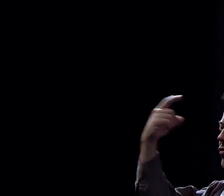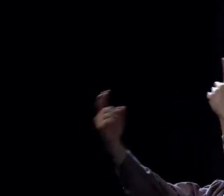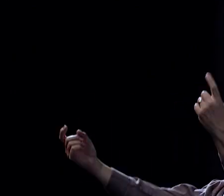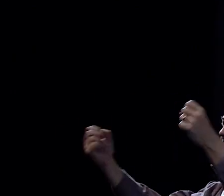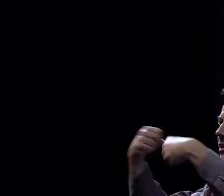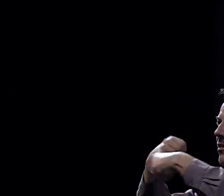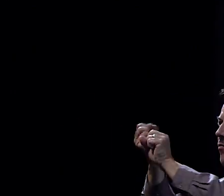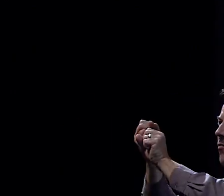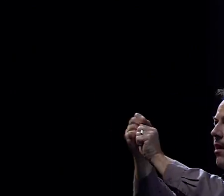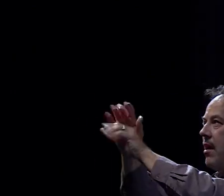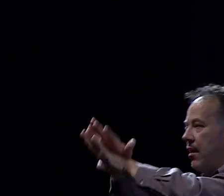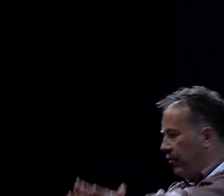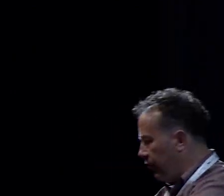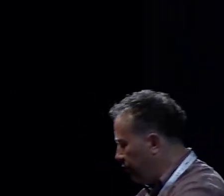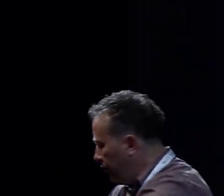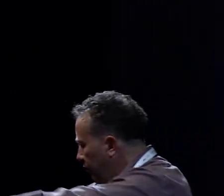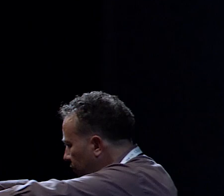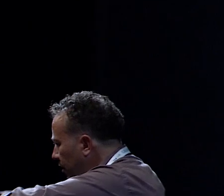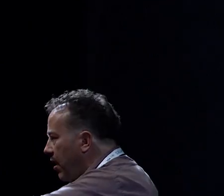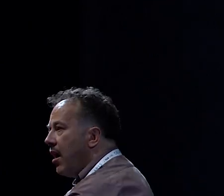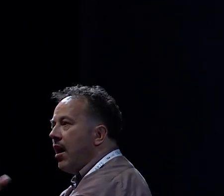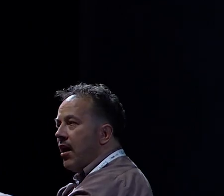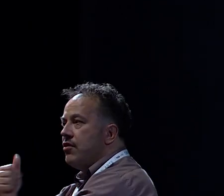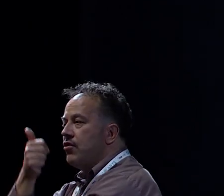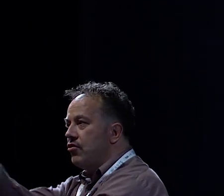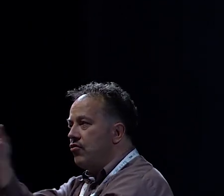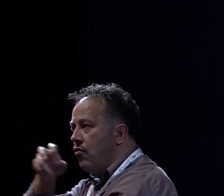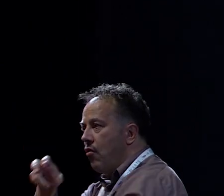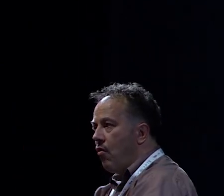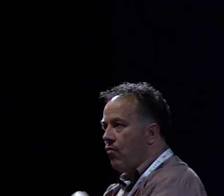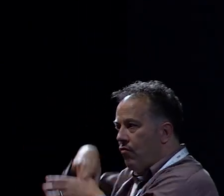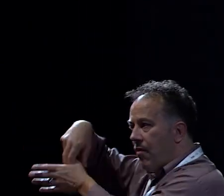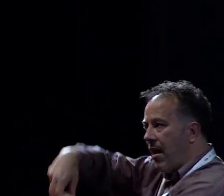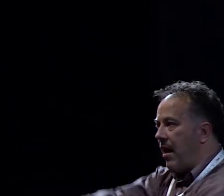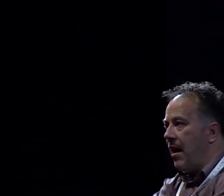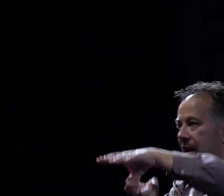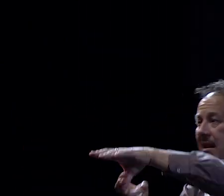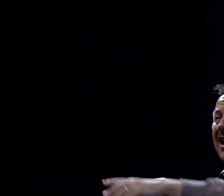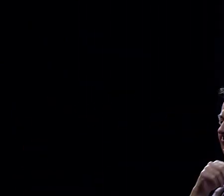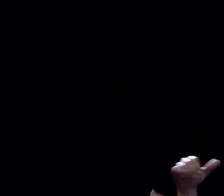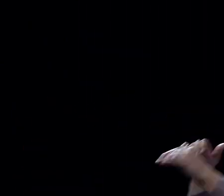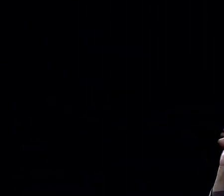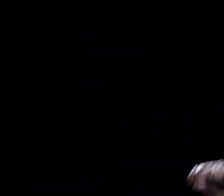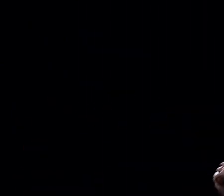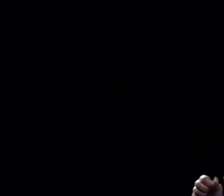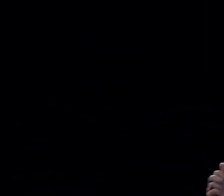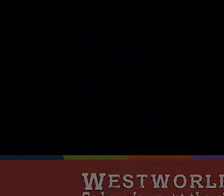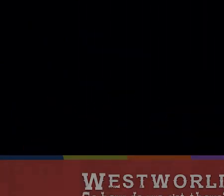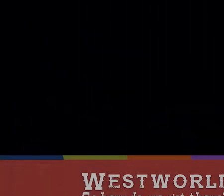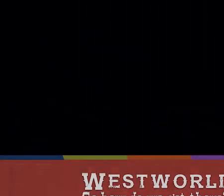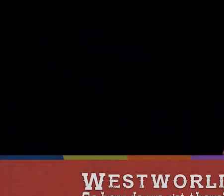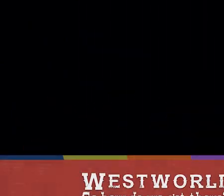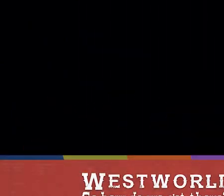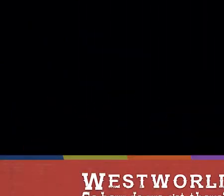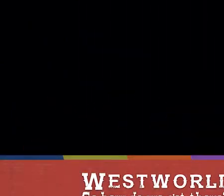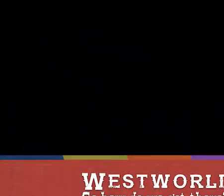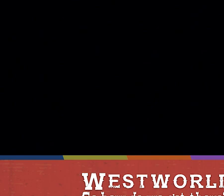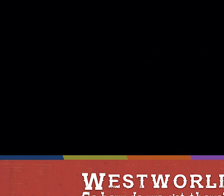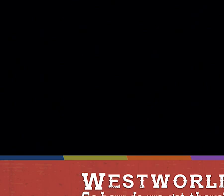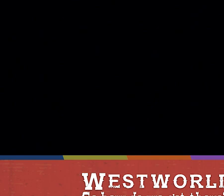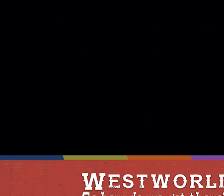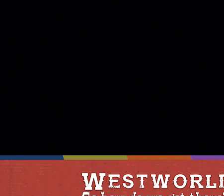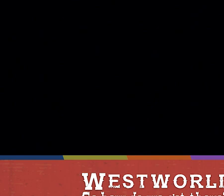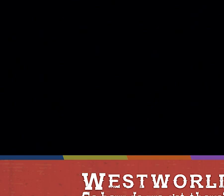terrain procedurally, and you get your own soaring ride through a game engine. That's not possible with pre-rendered media. And this media pipeline